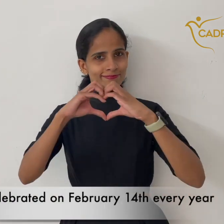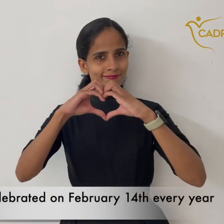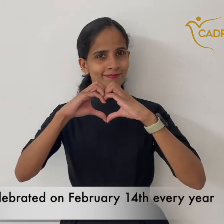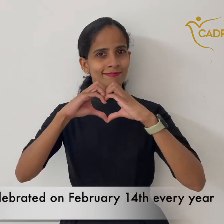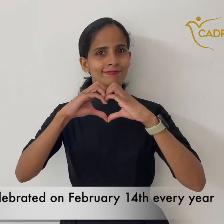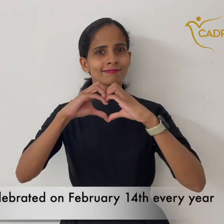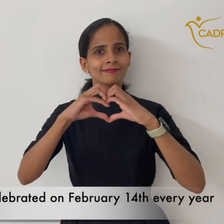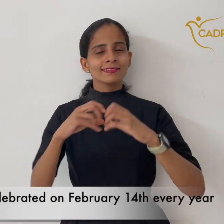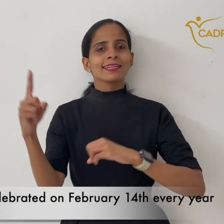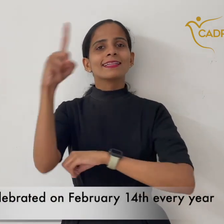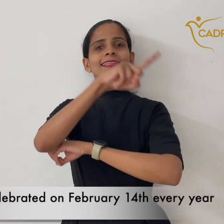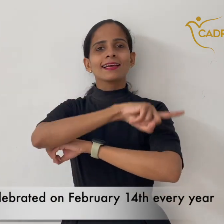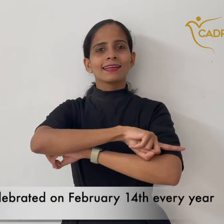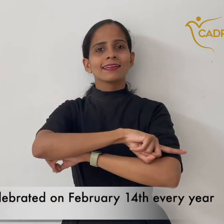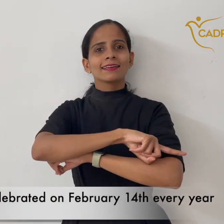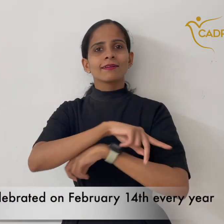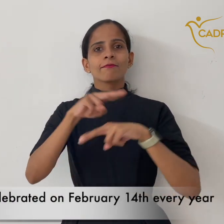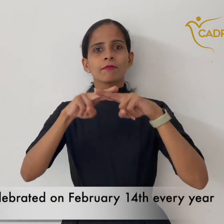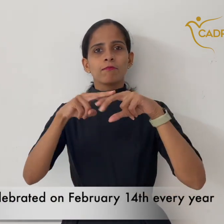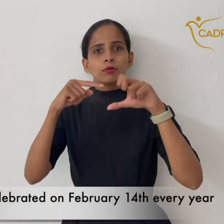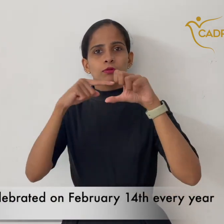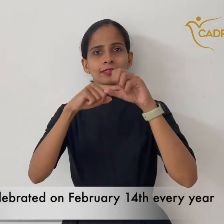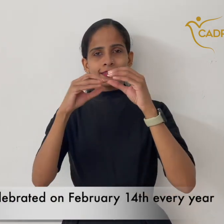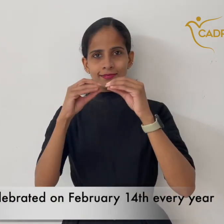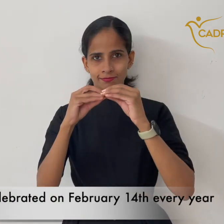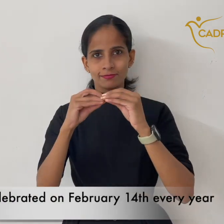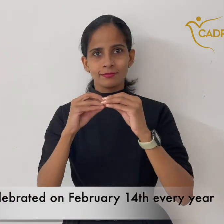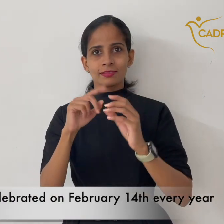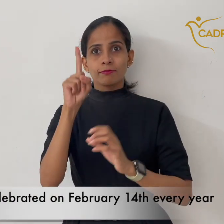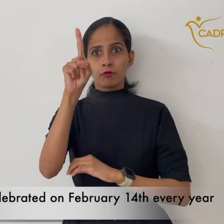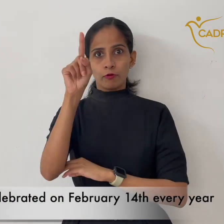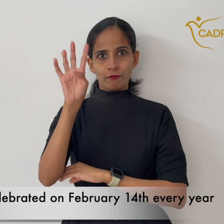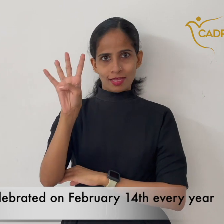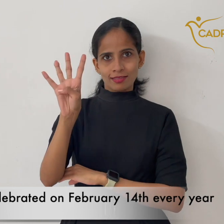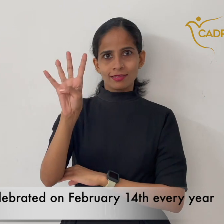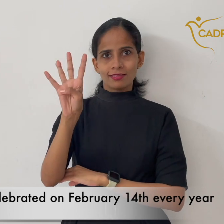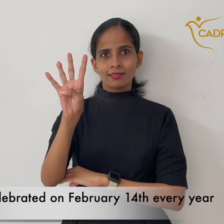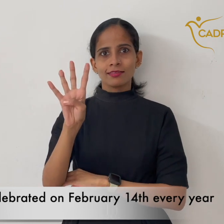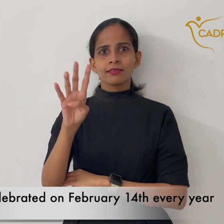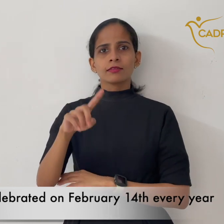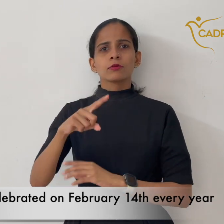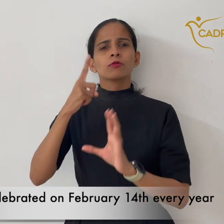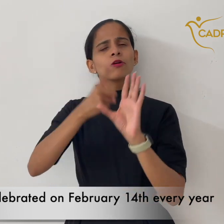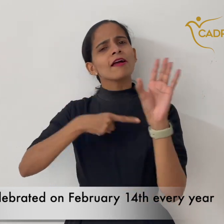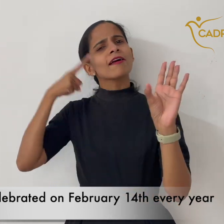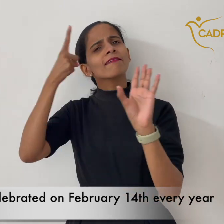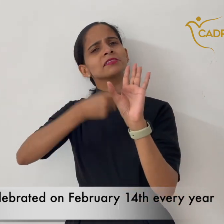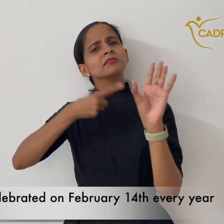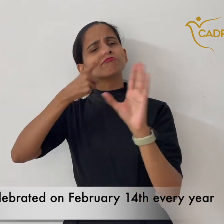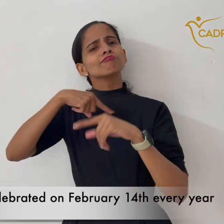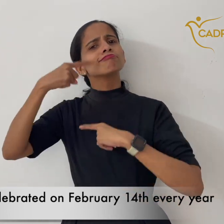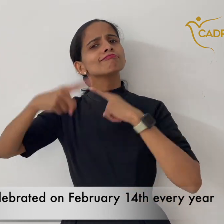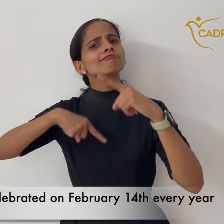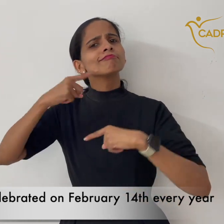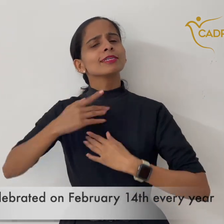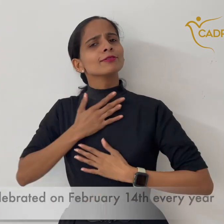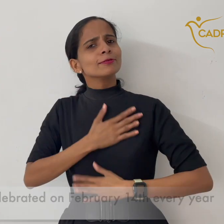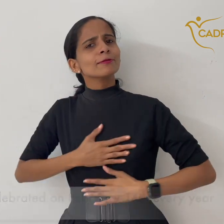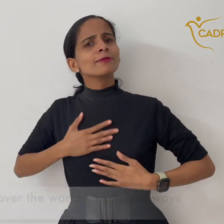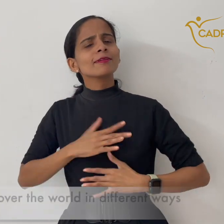Valentine's Day is celebrated on February 14th every year by